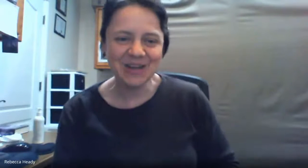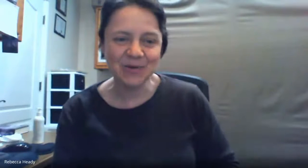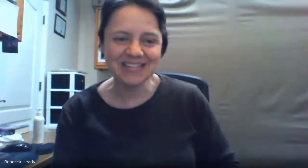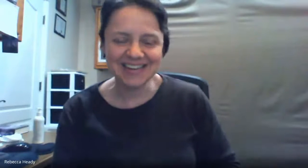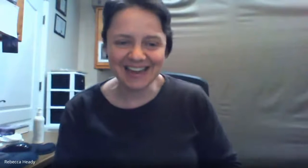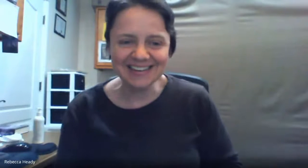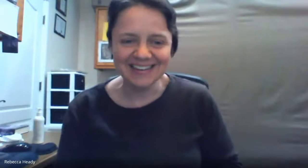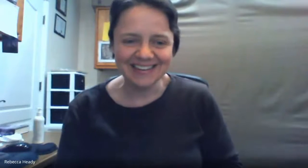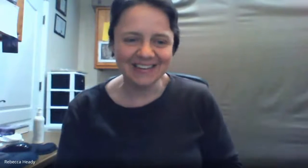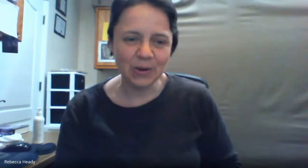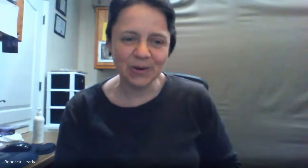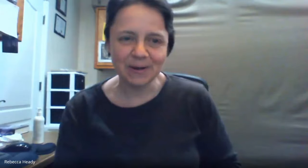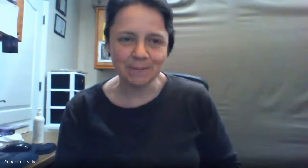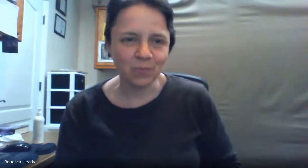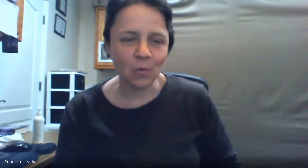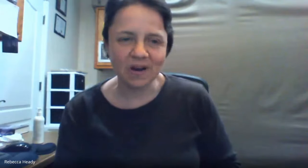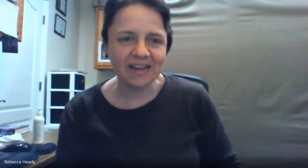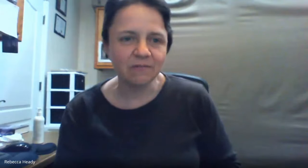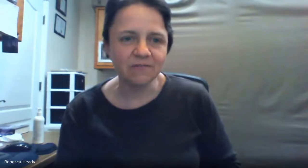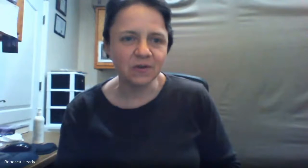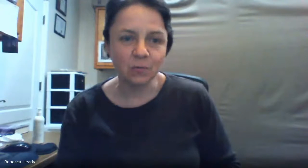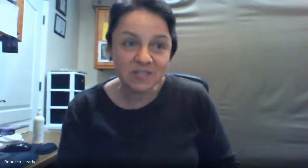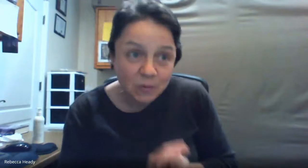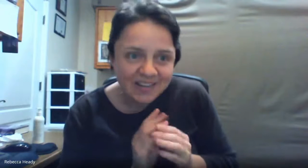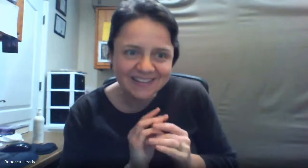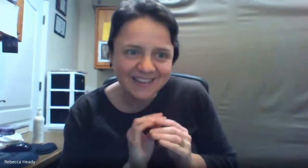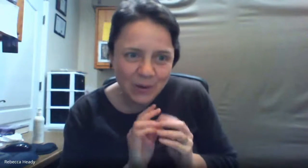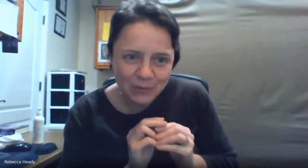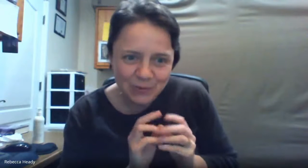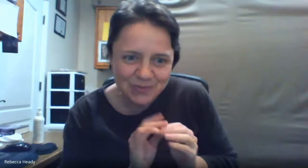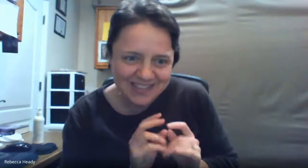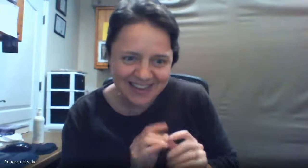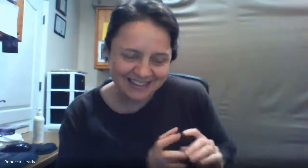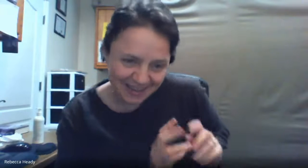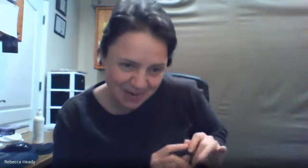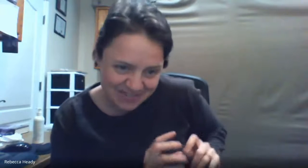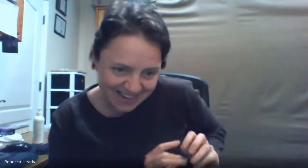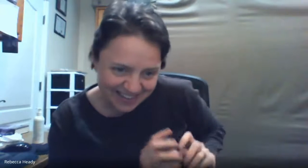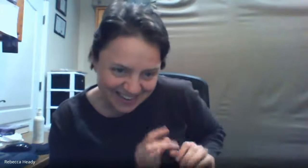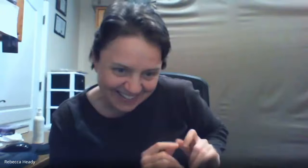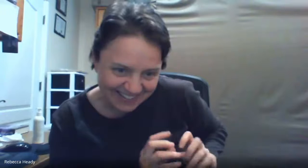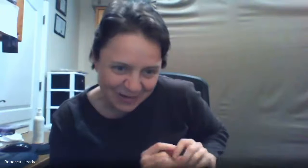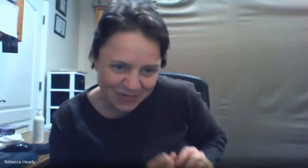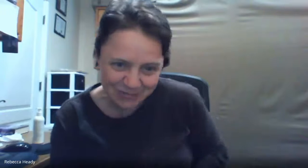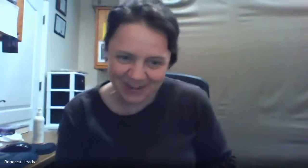know, in sign, you know, or if you're whispering, you know, you'd be signing like maybe down here, like you're